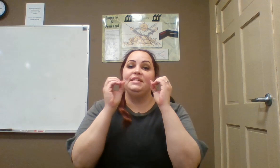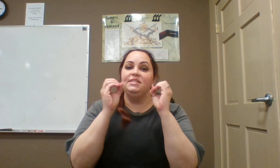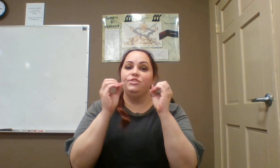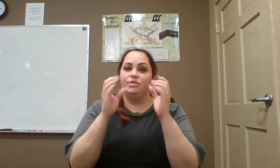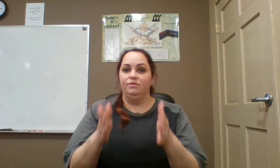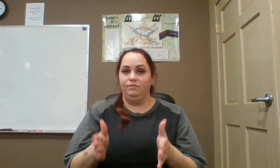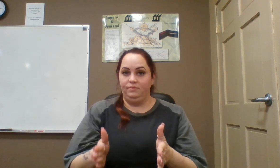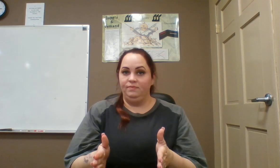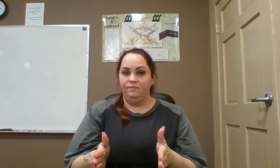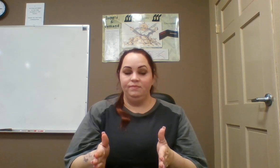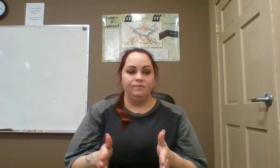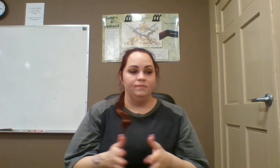teacher.